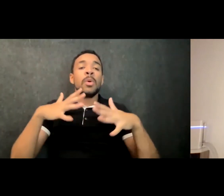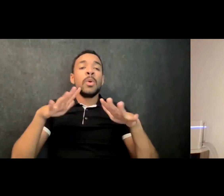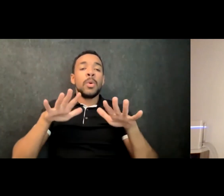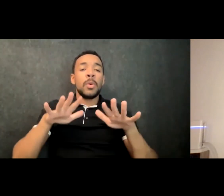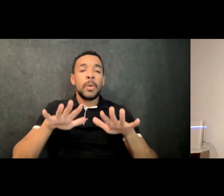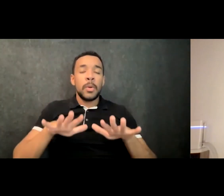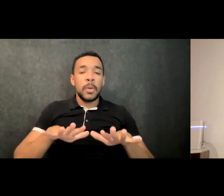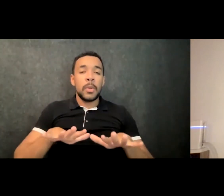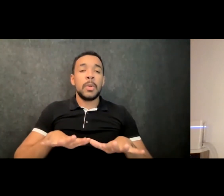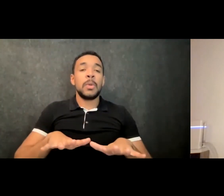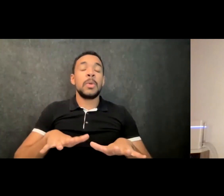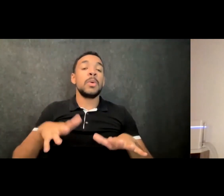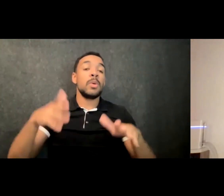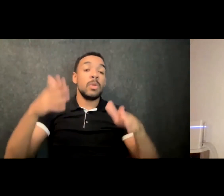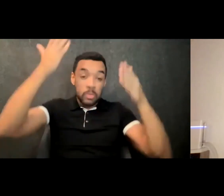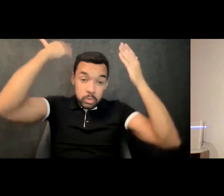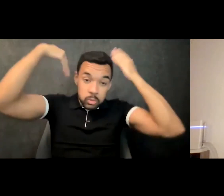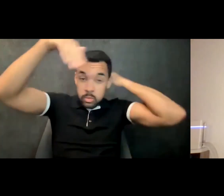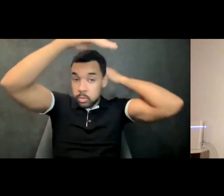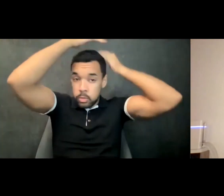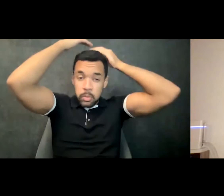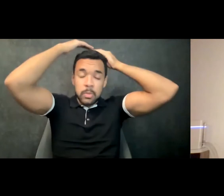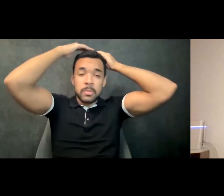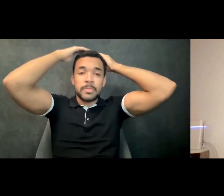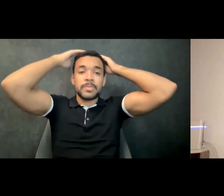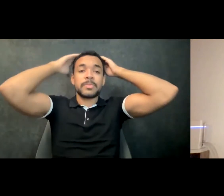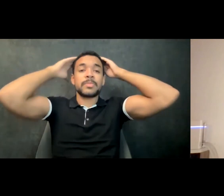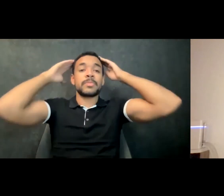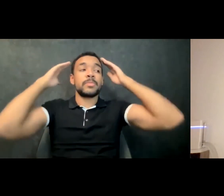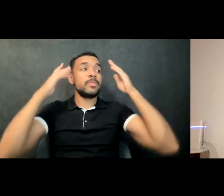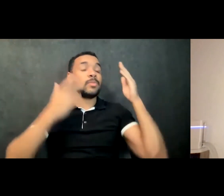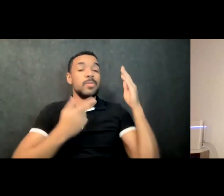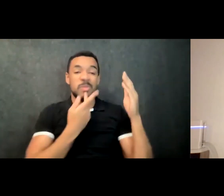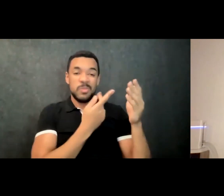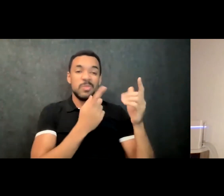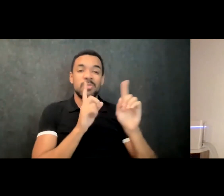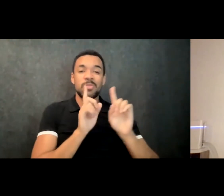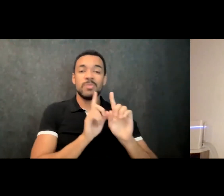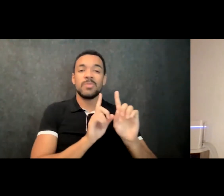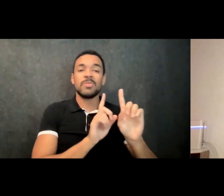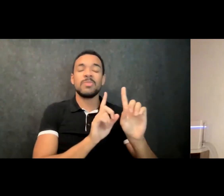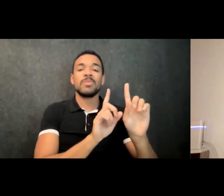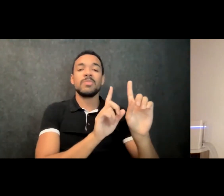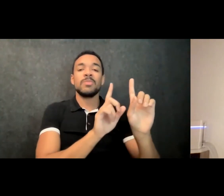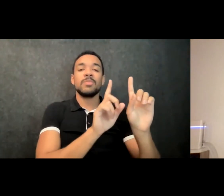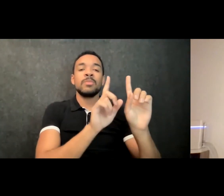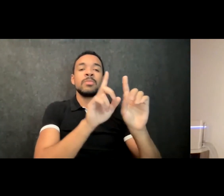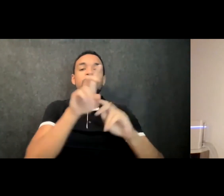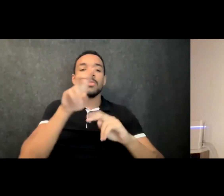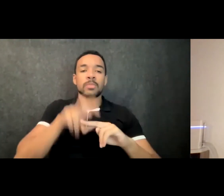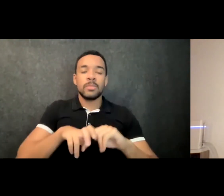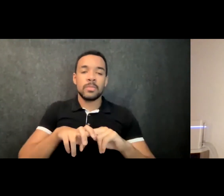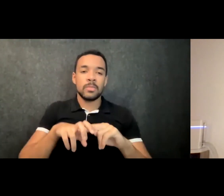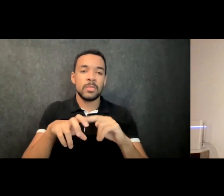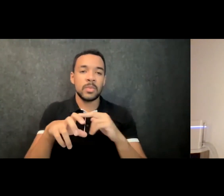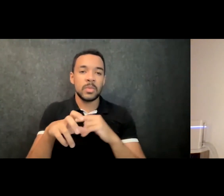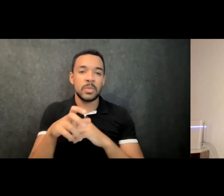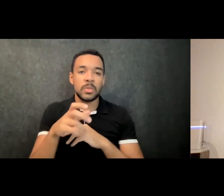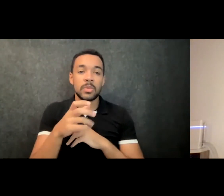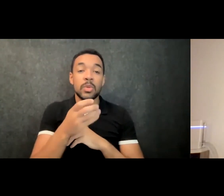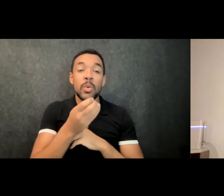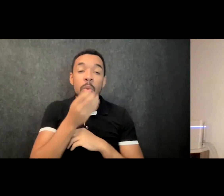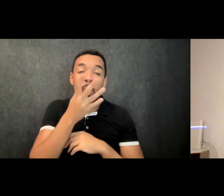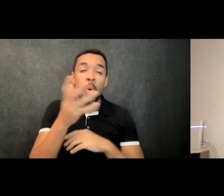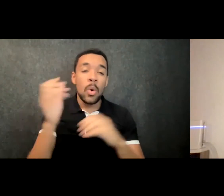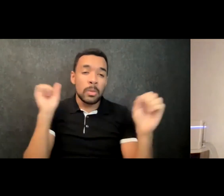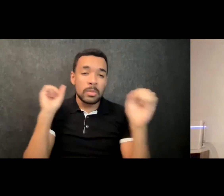in a warm towel. We walked to the booth together. Warm towels, someone playing with your hair,